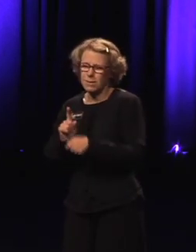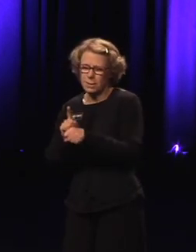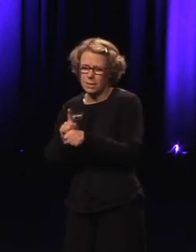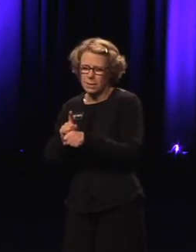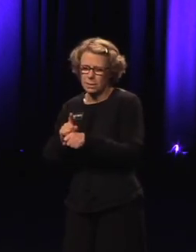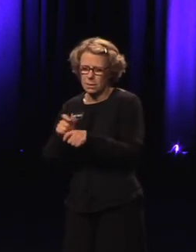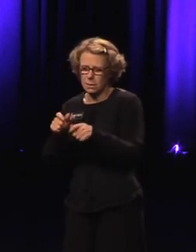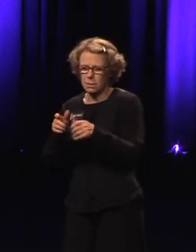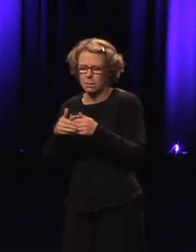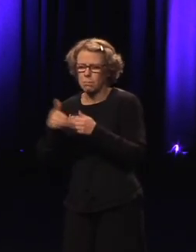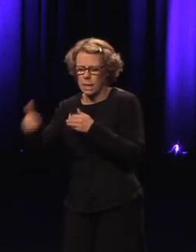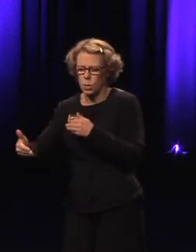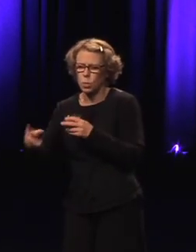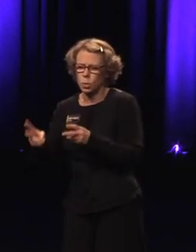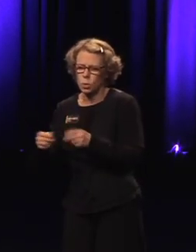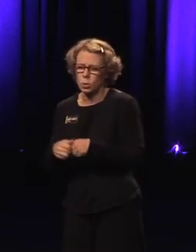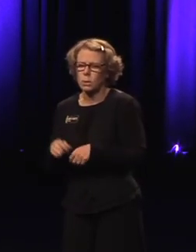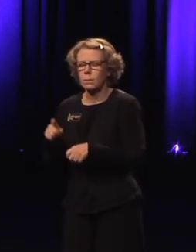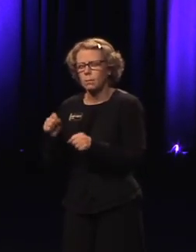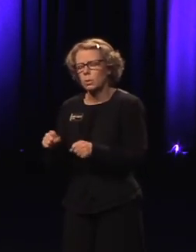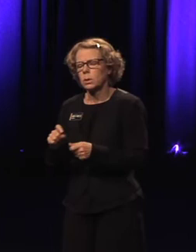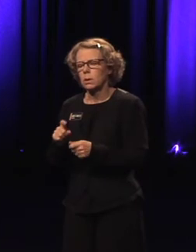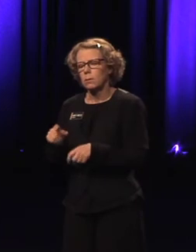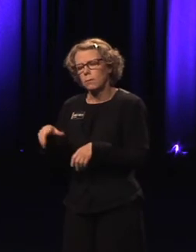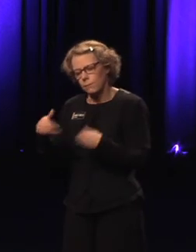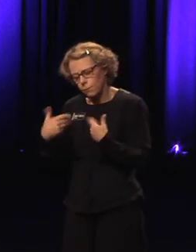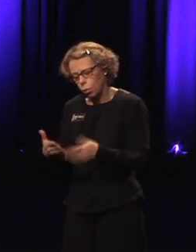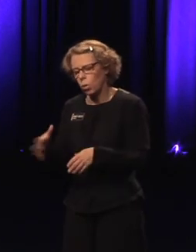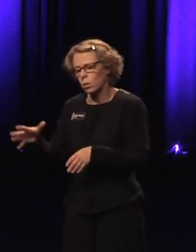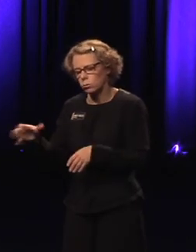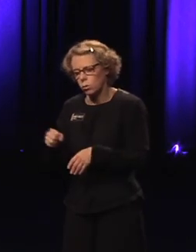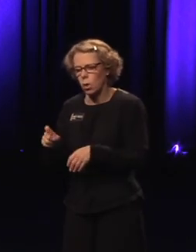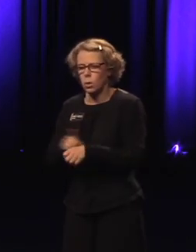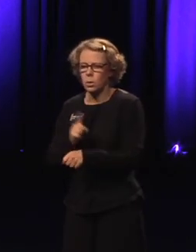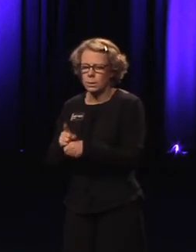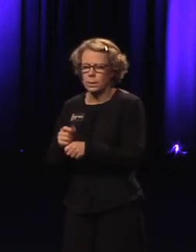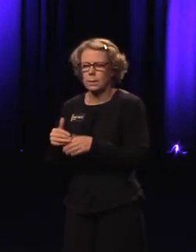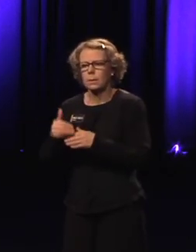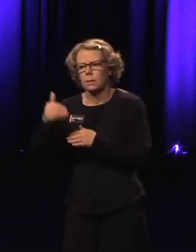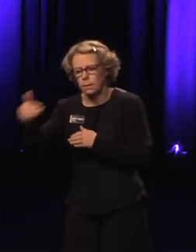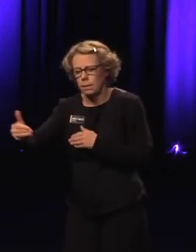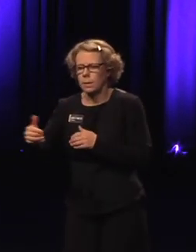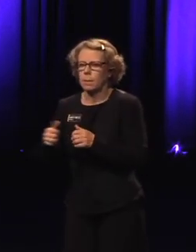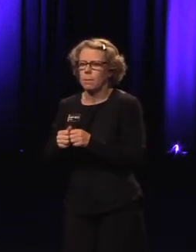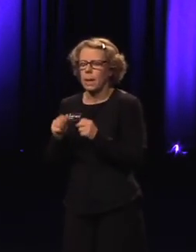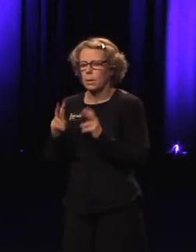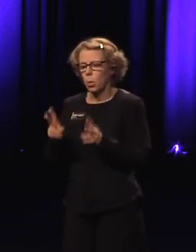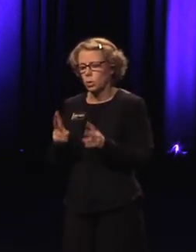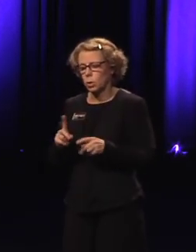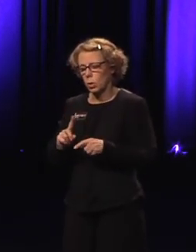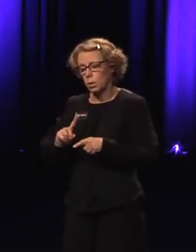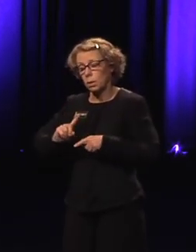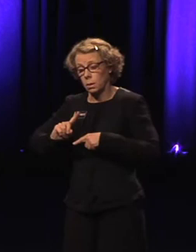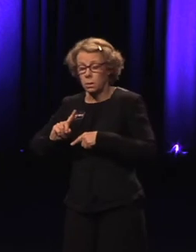that accommodates long-term change while also fostering accountability and progress in the